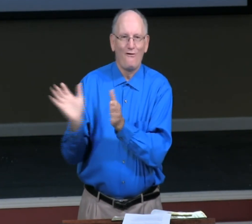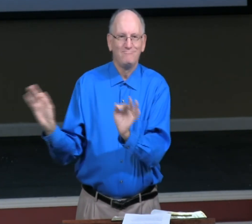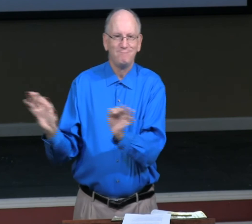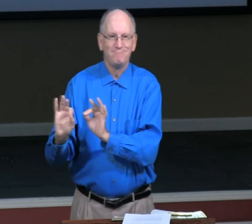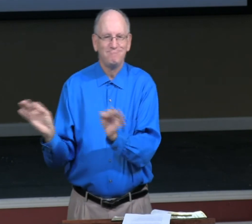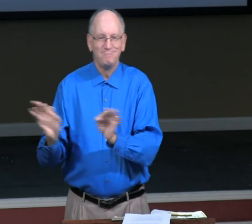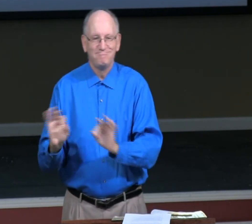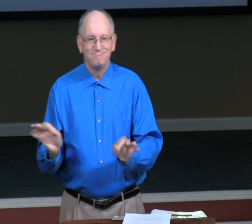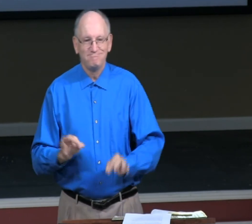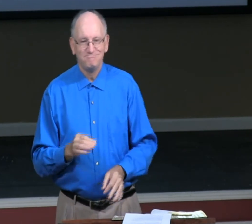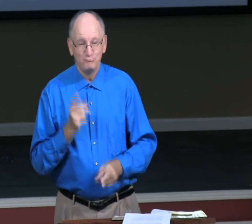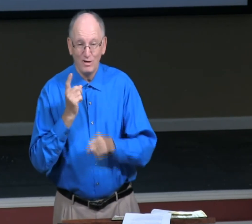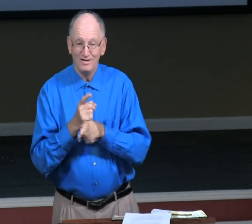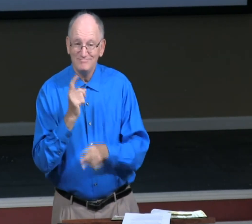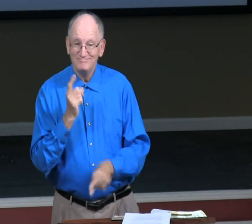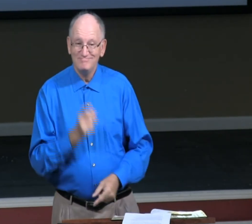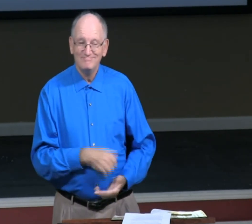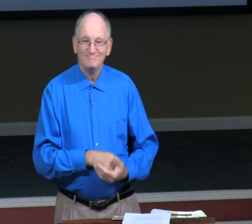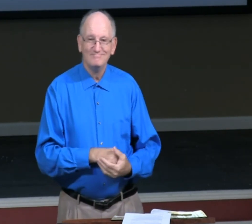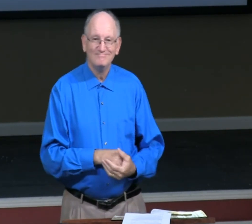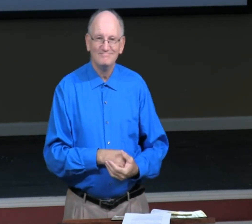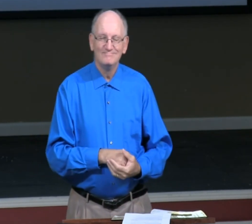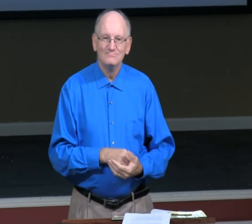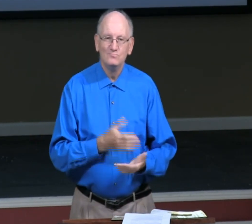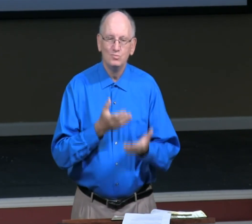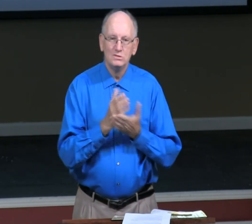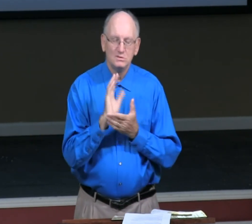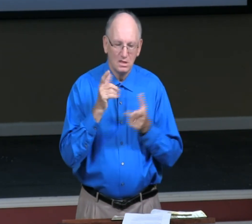God is bigger than the world and bigger than the problems in the world.